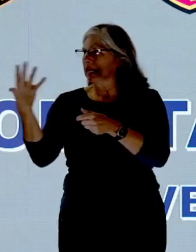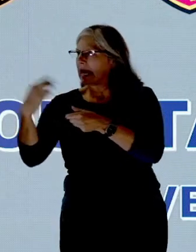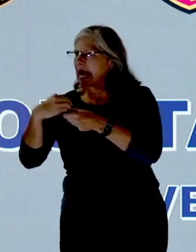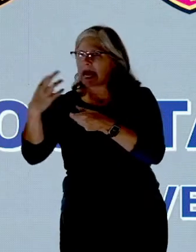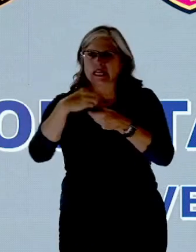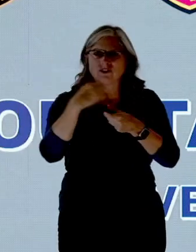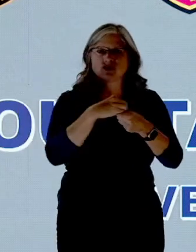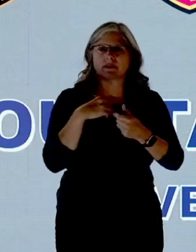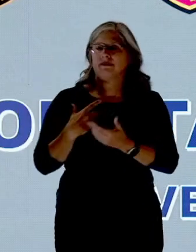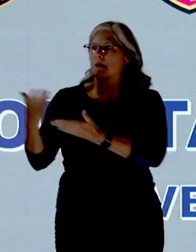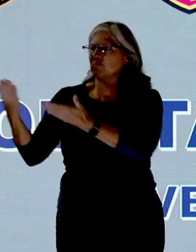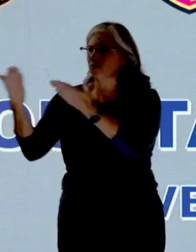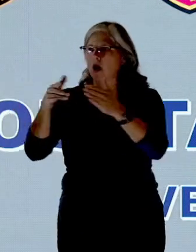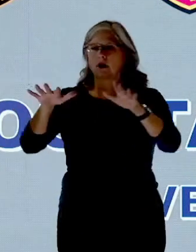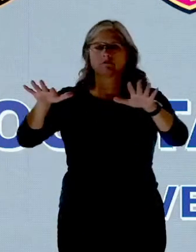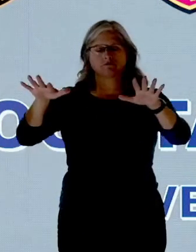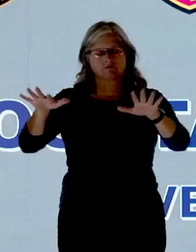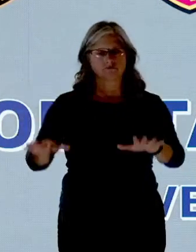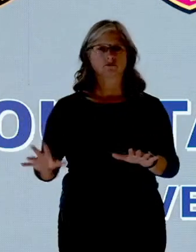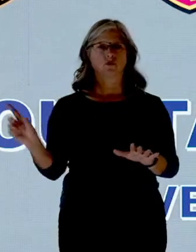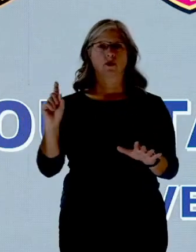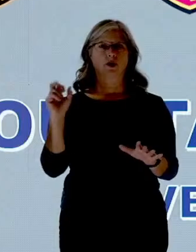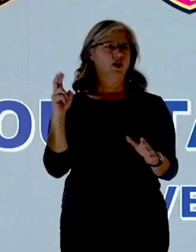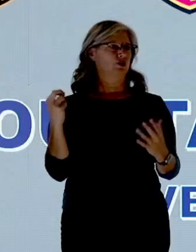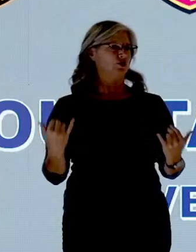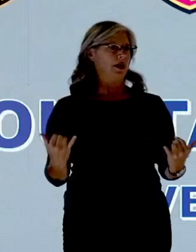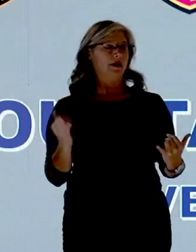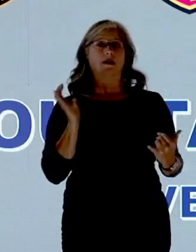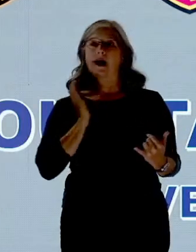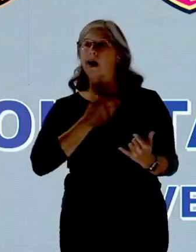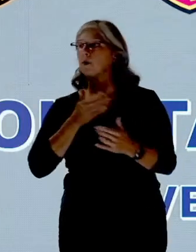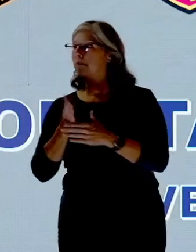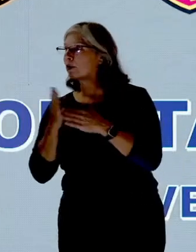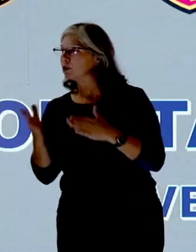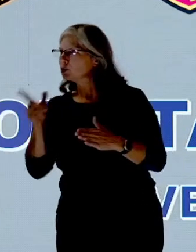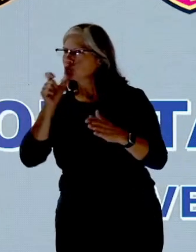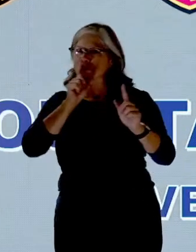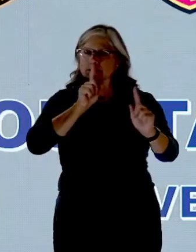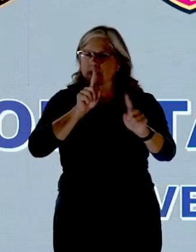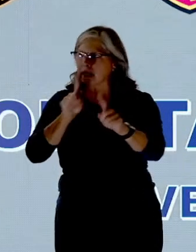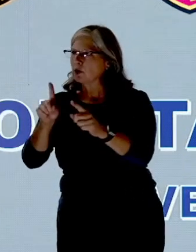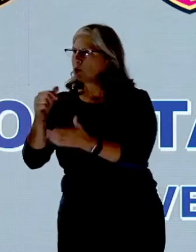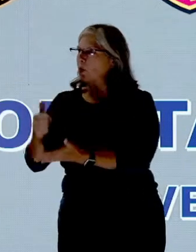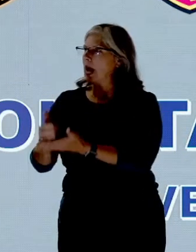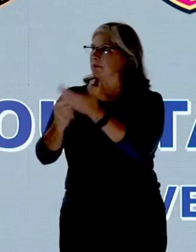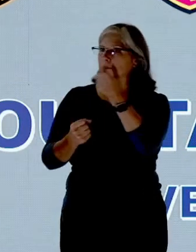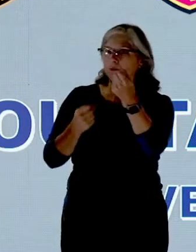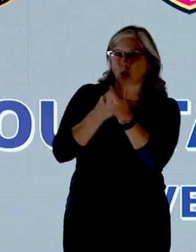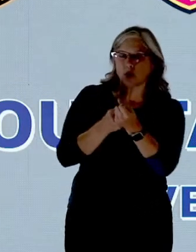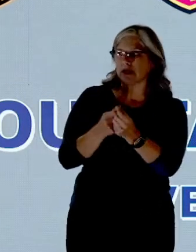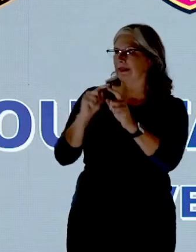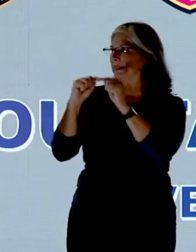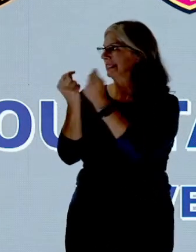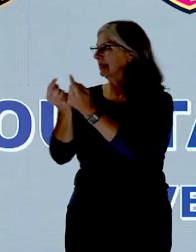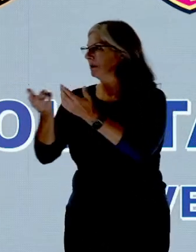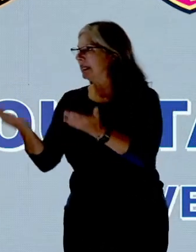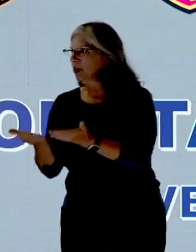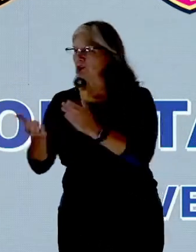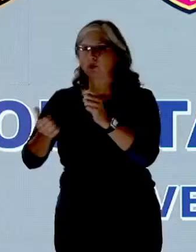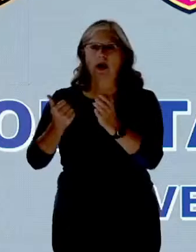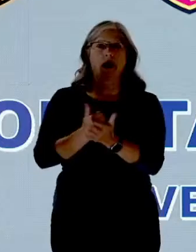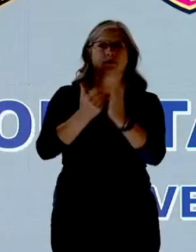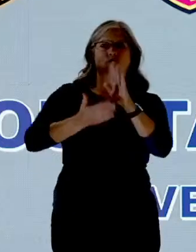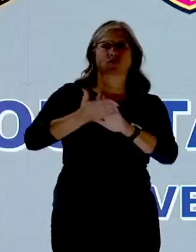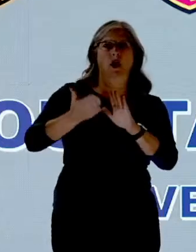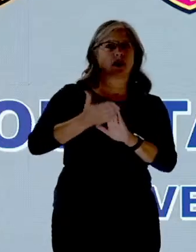this, that brought this calm to where we're at today. For our partners that responded to help support this, for our team that's here to help run this,